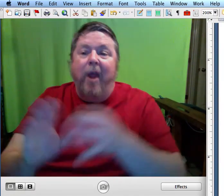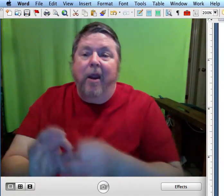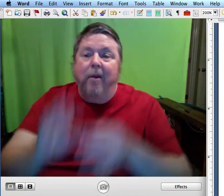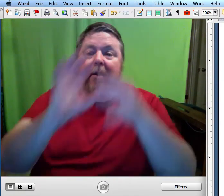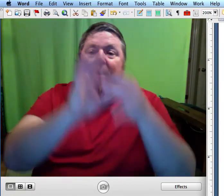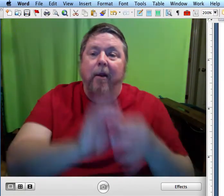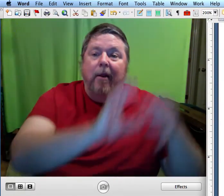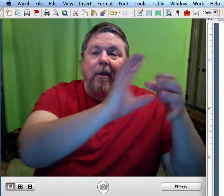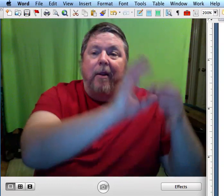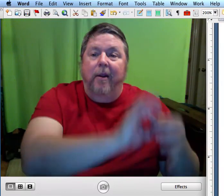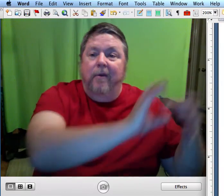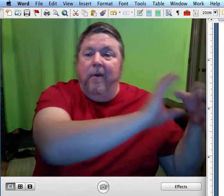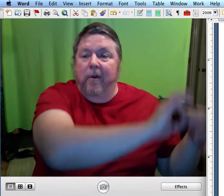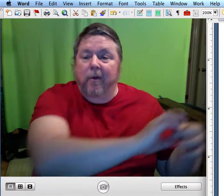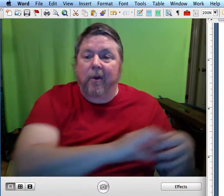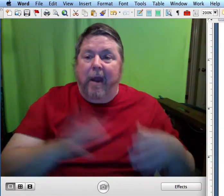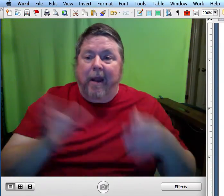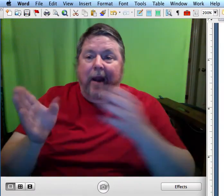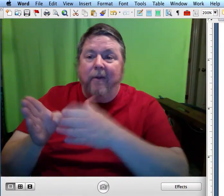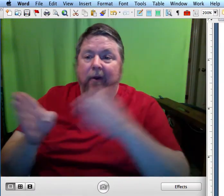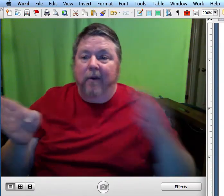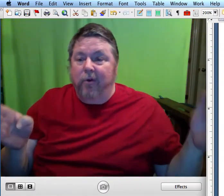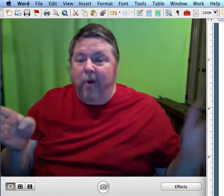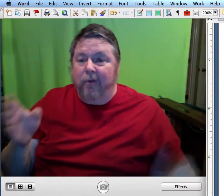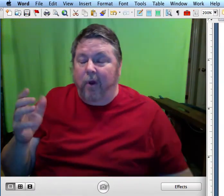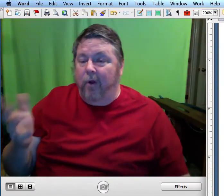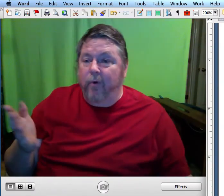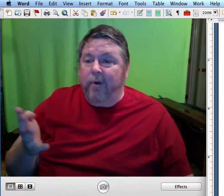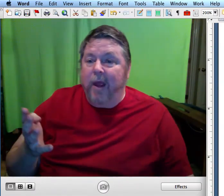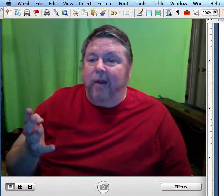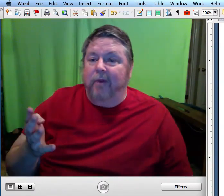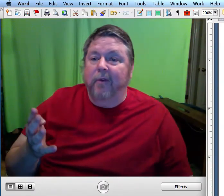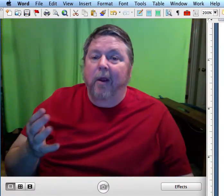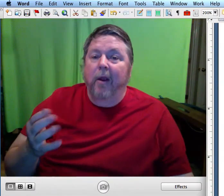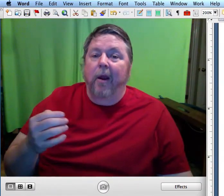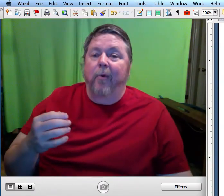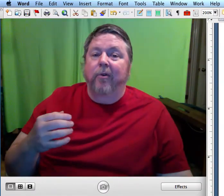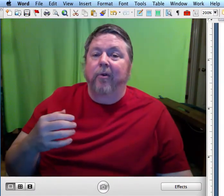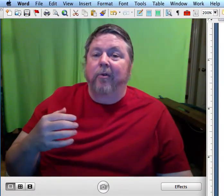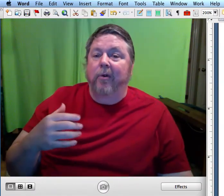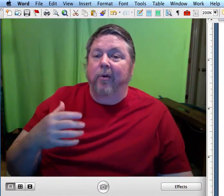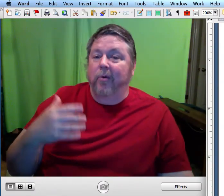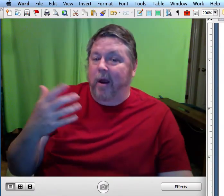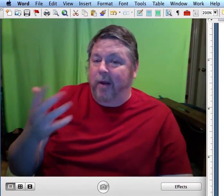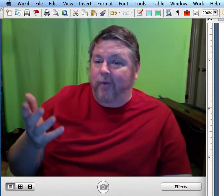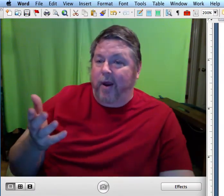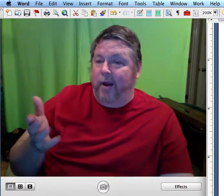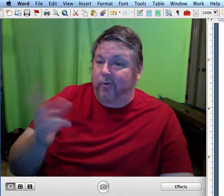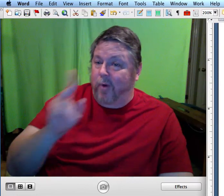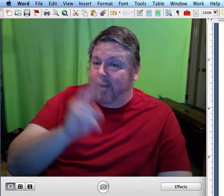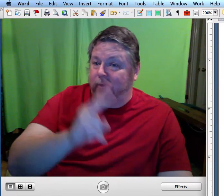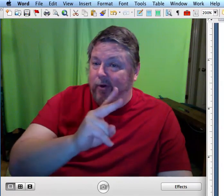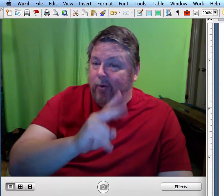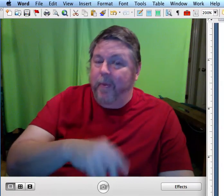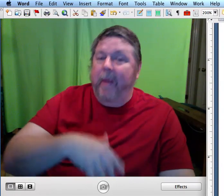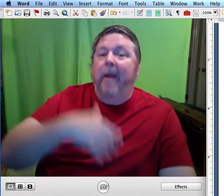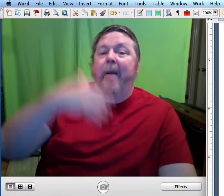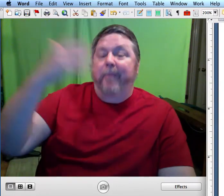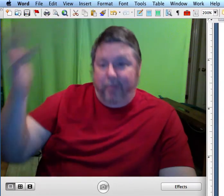to chain these analyses across all 4 texts. I want you to identify in SWOT